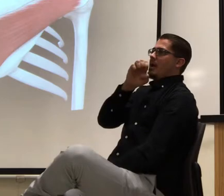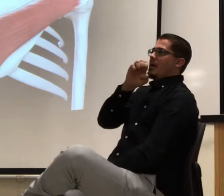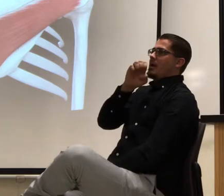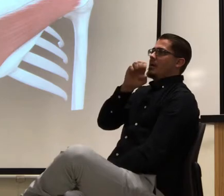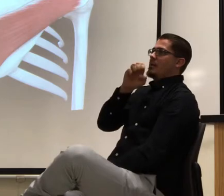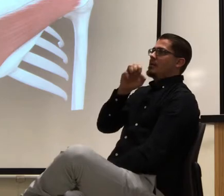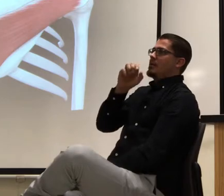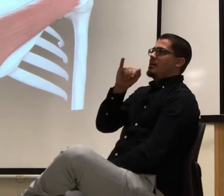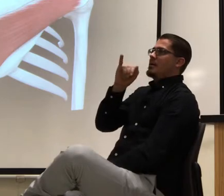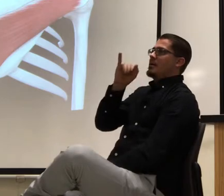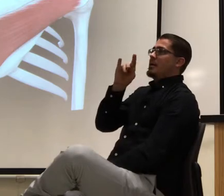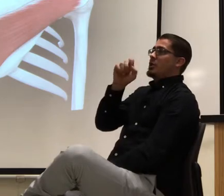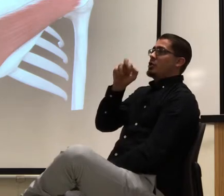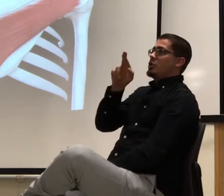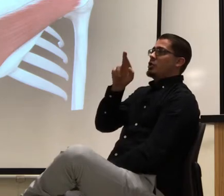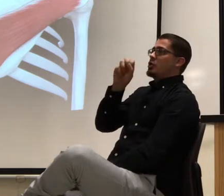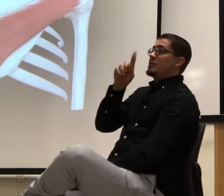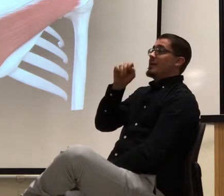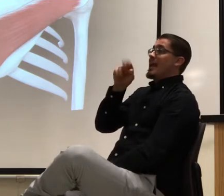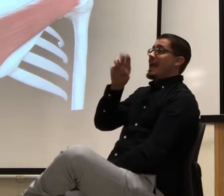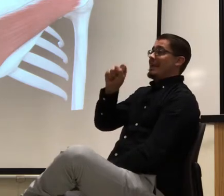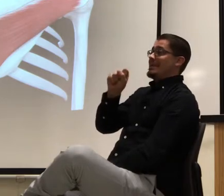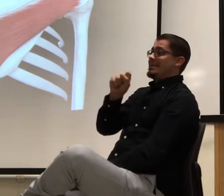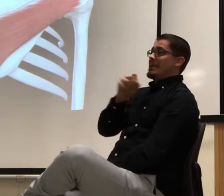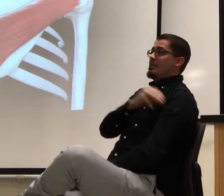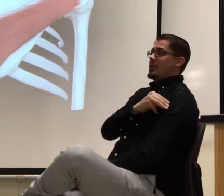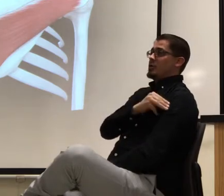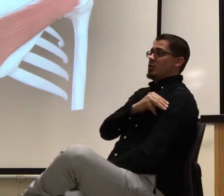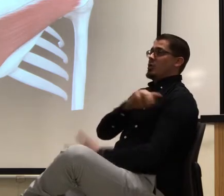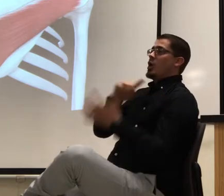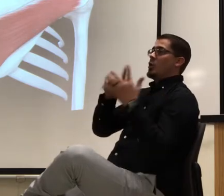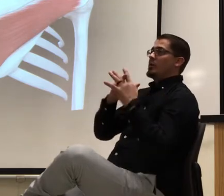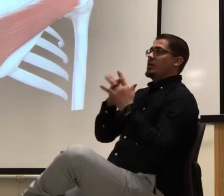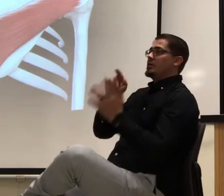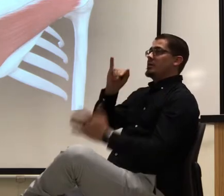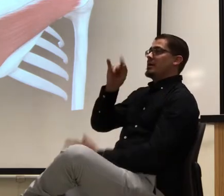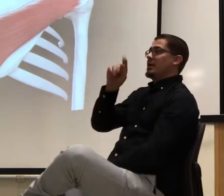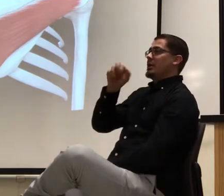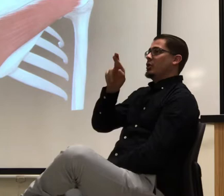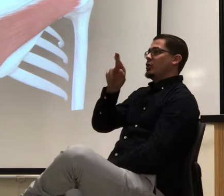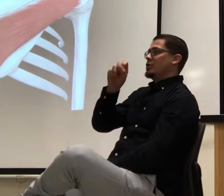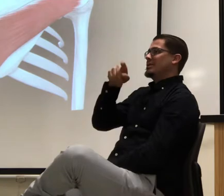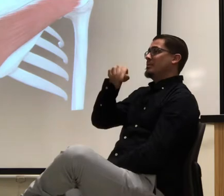It's the infraspinatus muscle. It originates in the infraspinous fossa. So let me write that down.